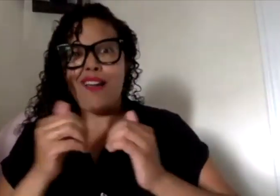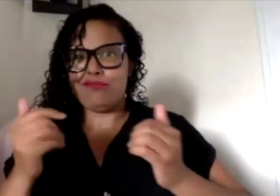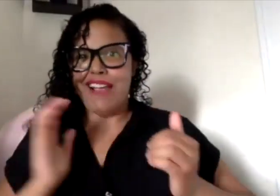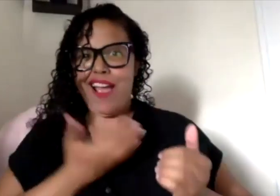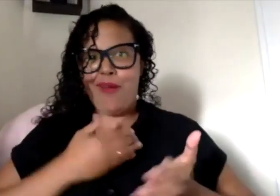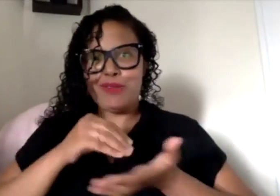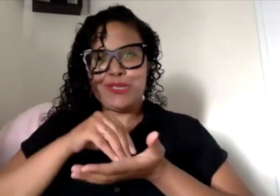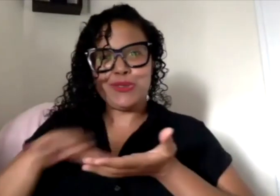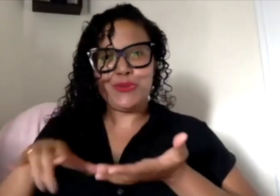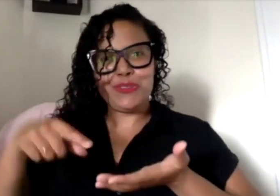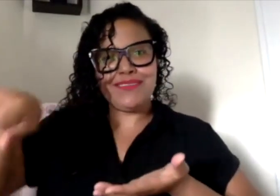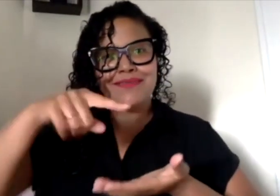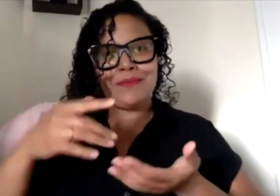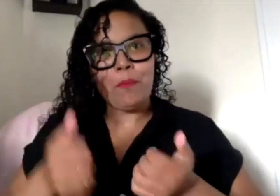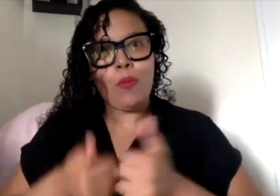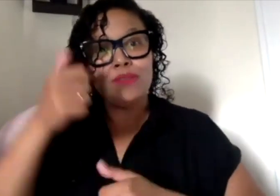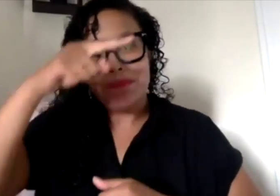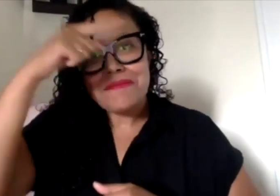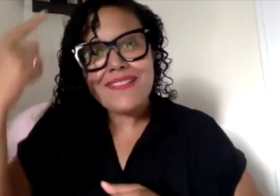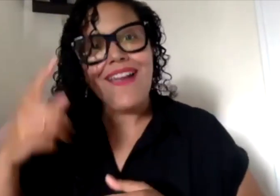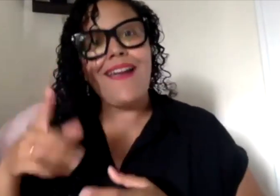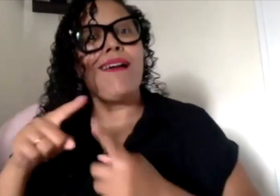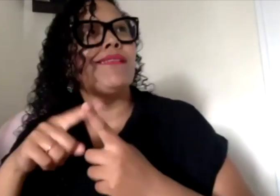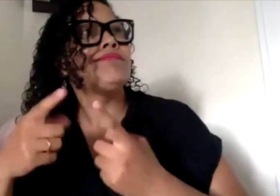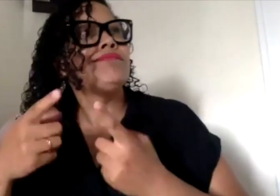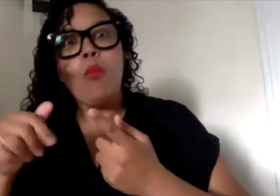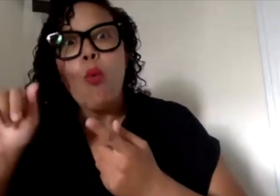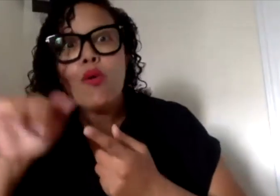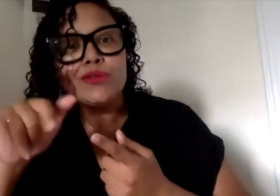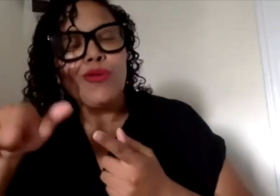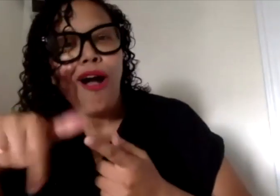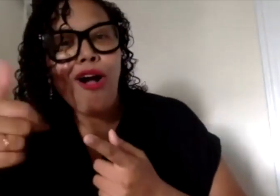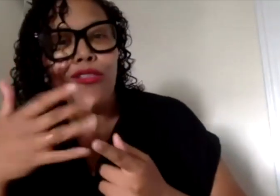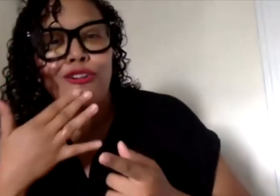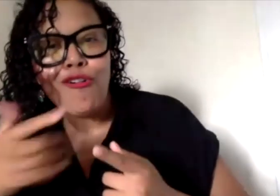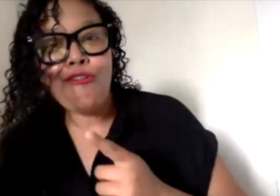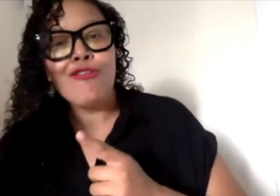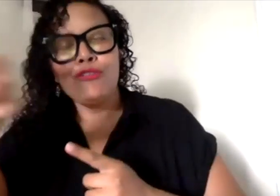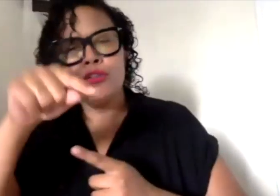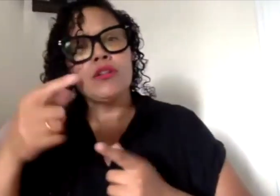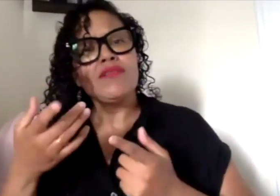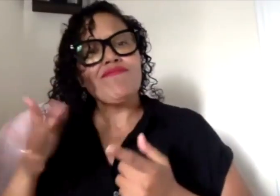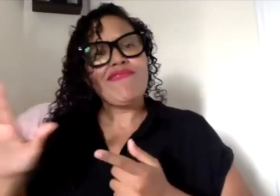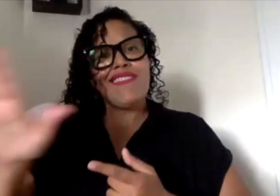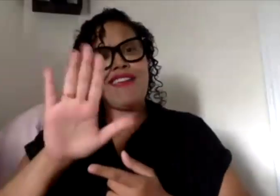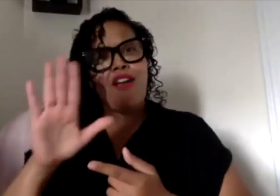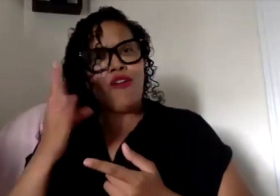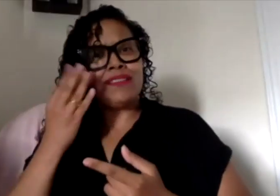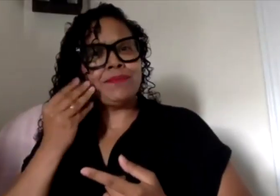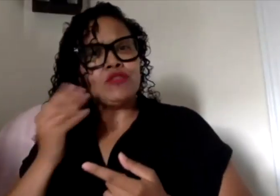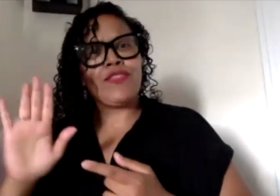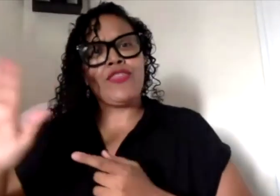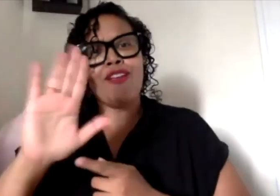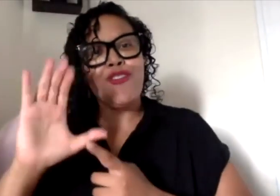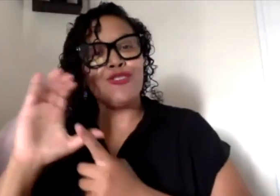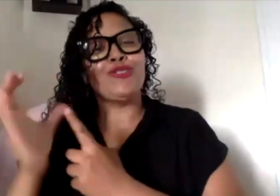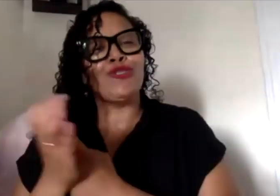to students as well. But what about those students who are primarily Black and people of color in the classroom? What about